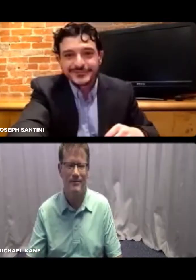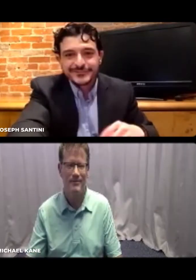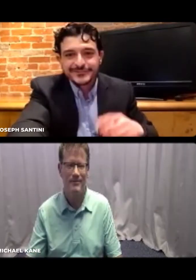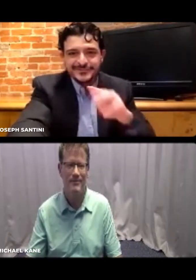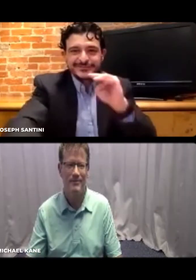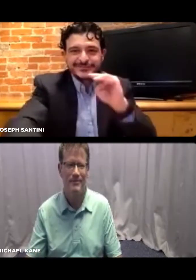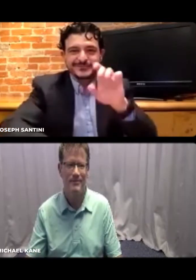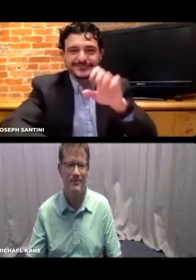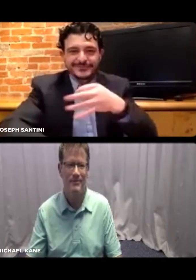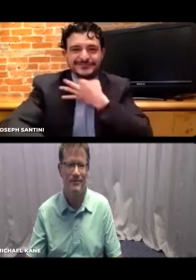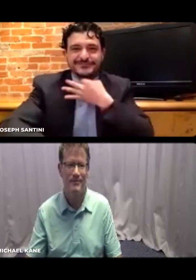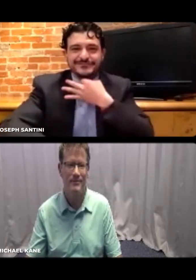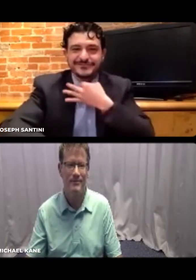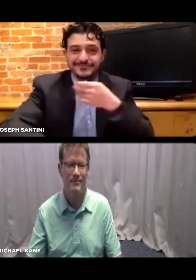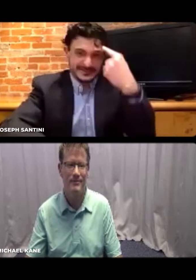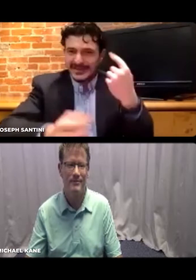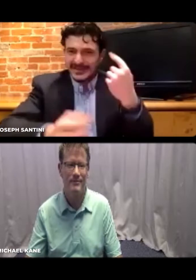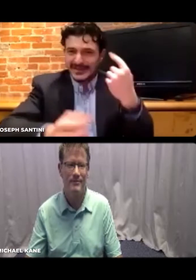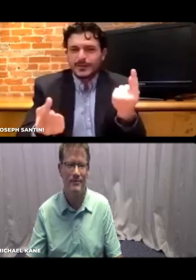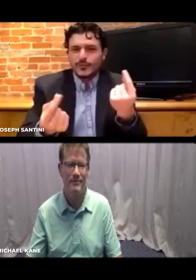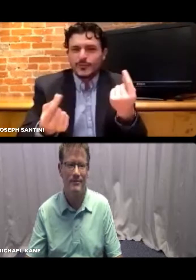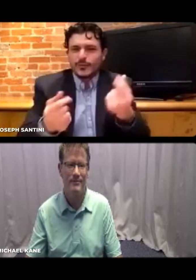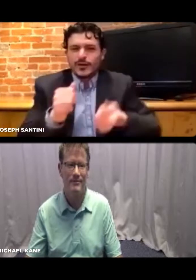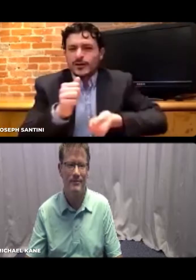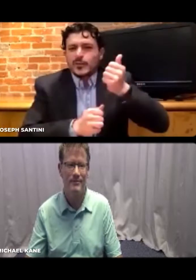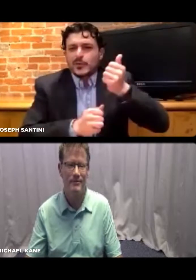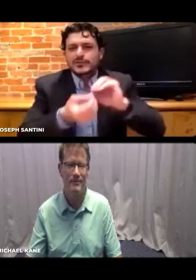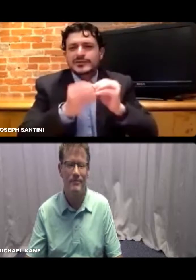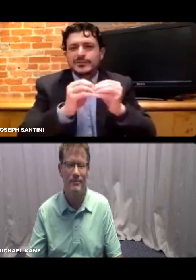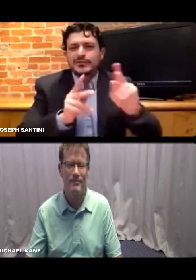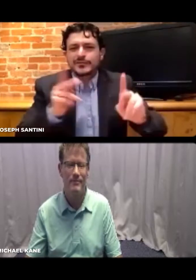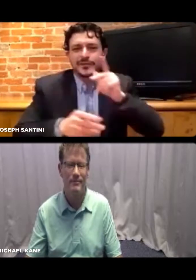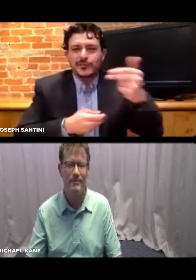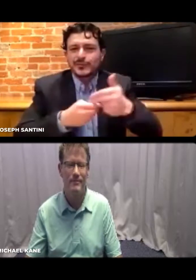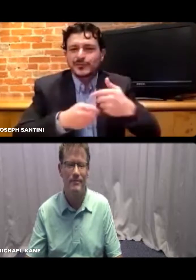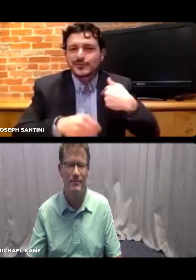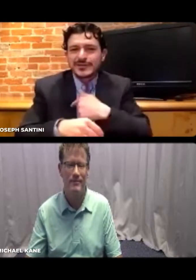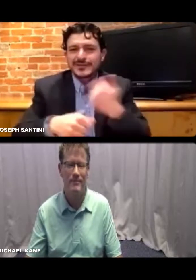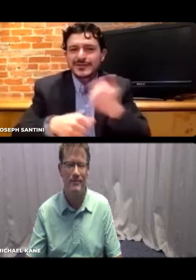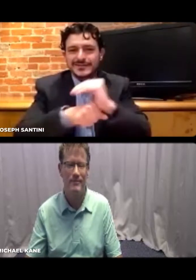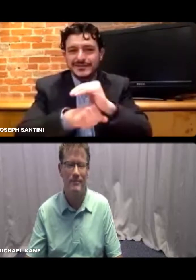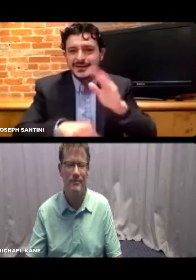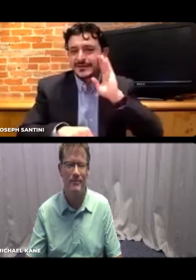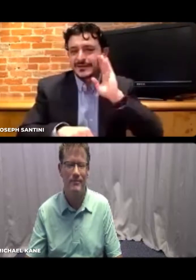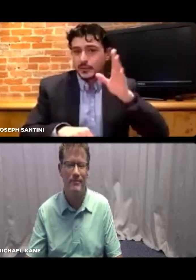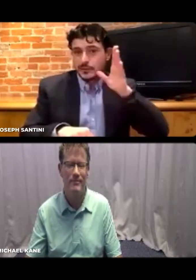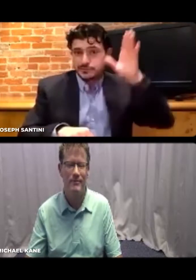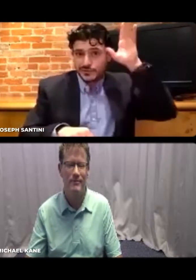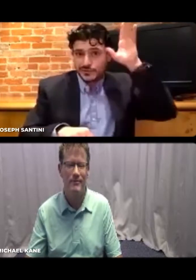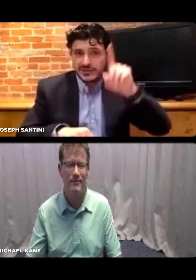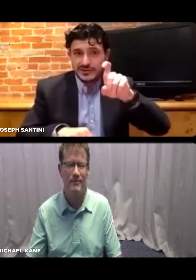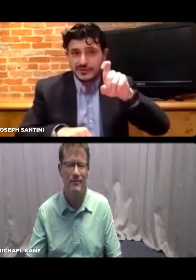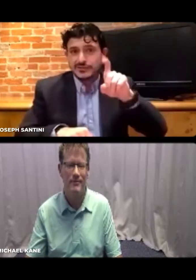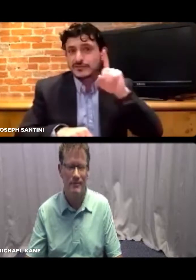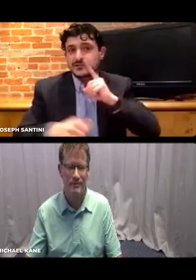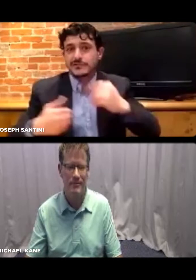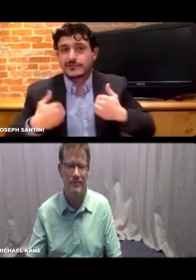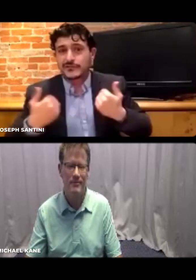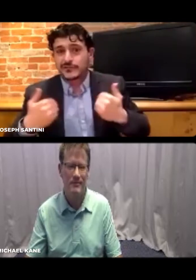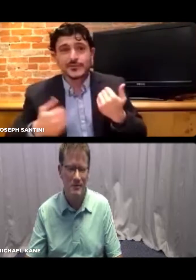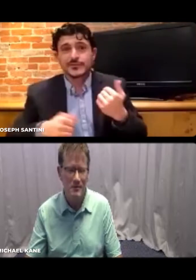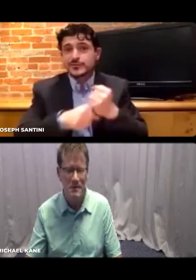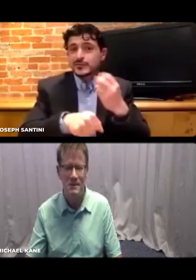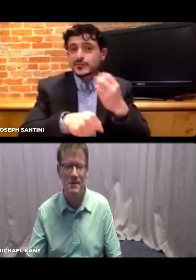Mike, I'm curious. What do you think the makeup of our audience is going to be tonight? You think it'll be mostly parents, deaf